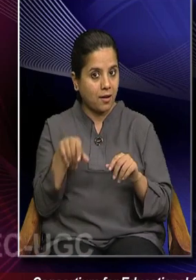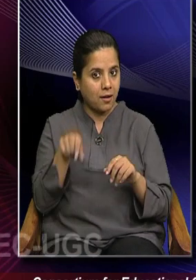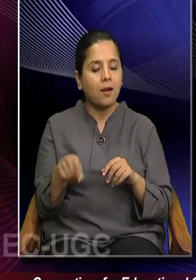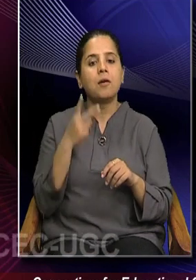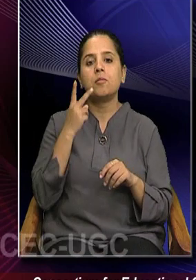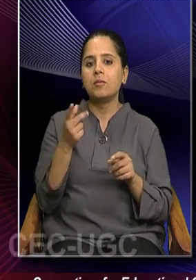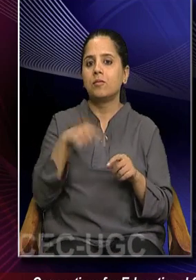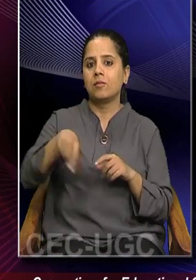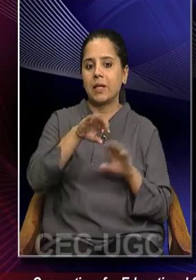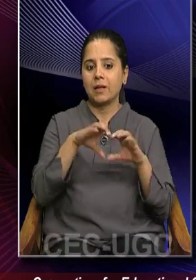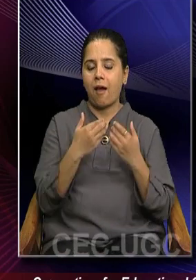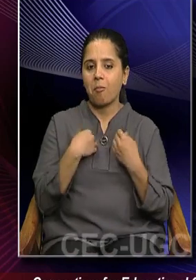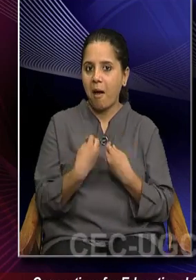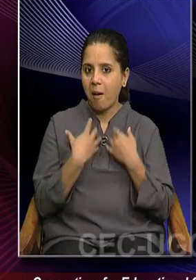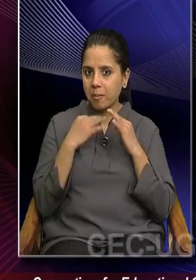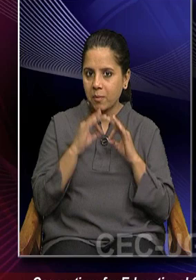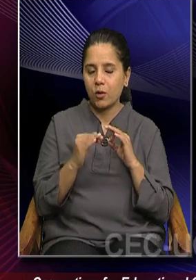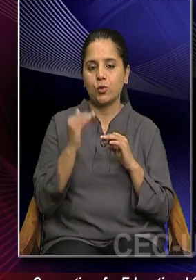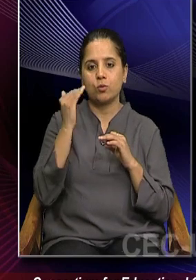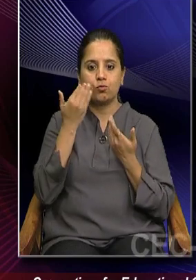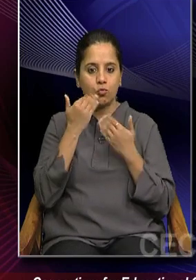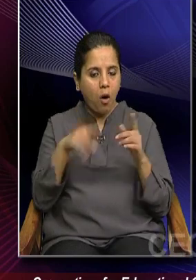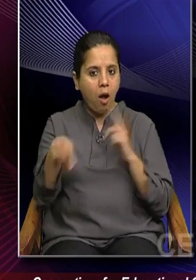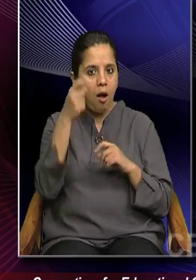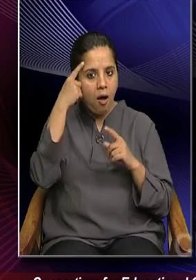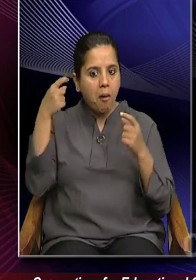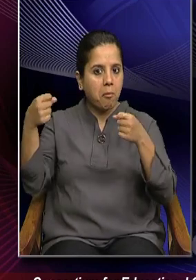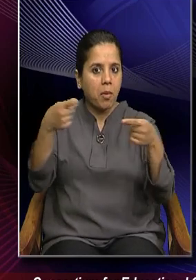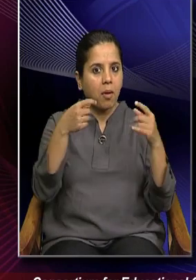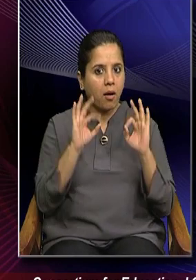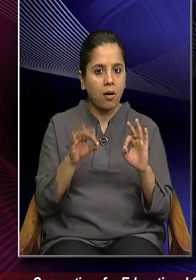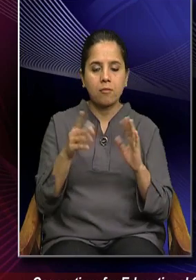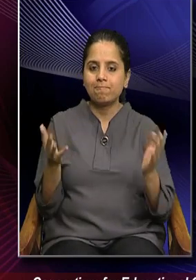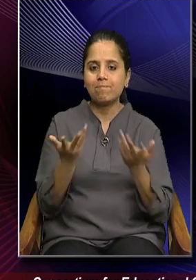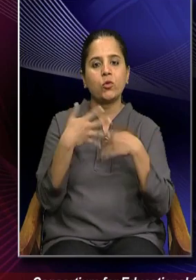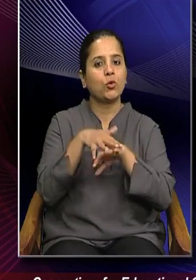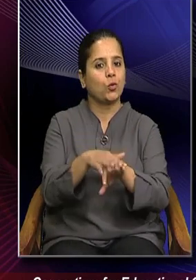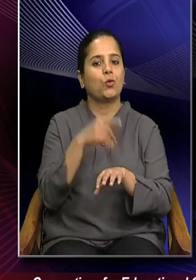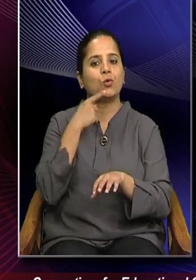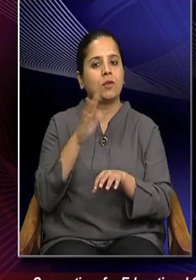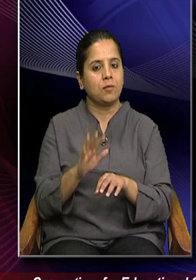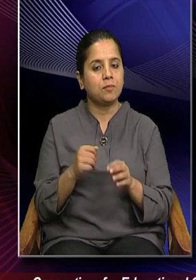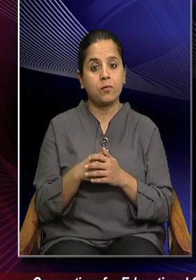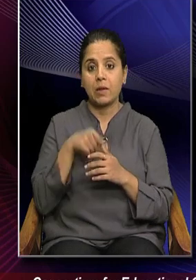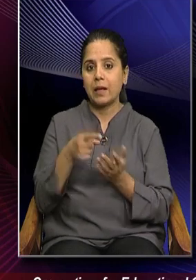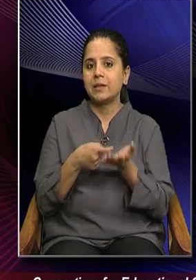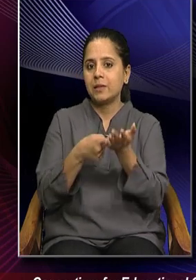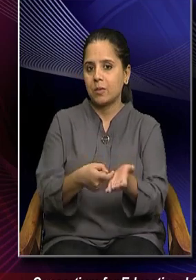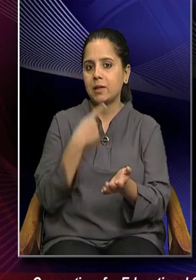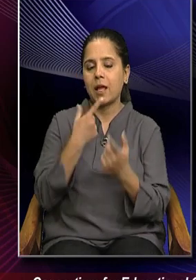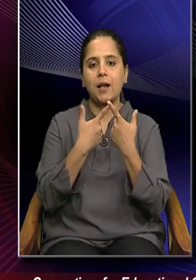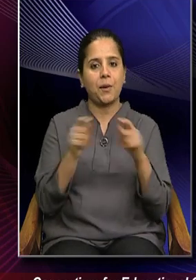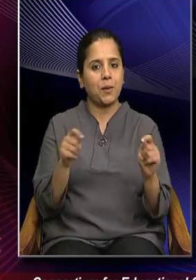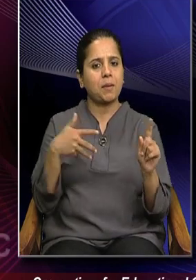the class student understanding and promotes inclusivity. It respects the